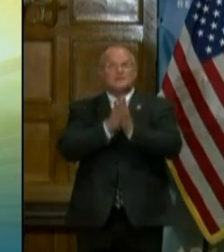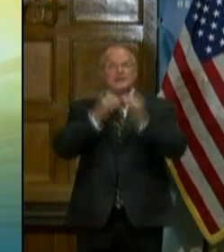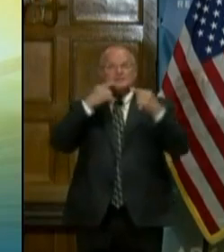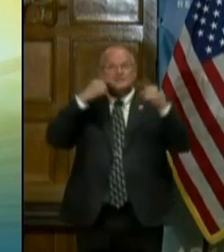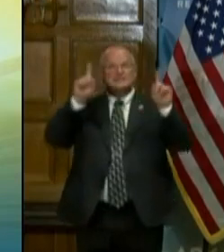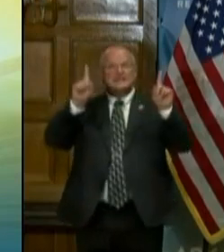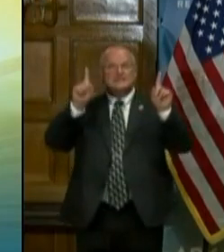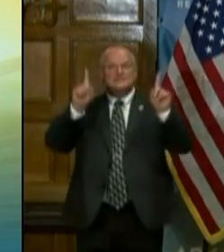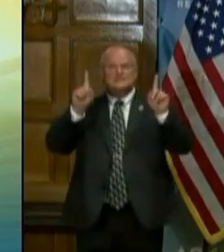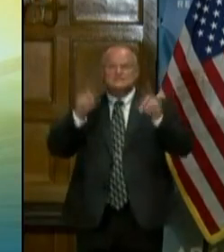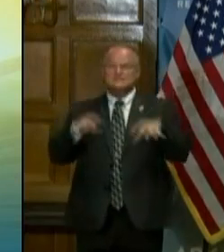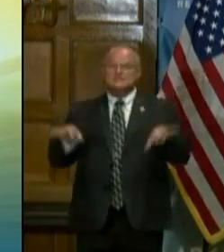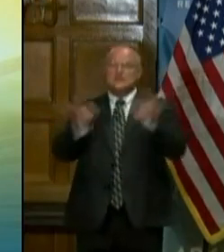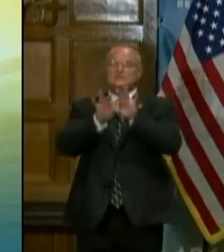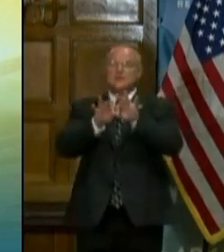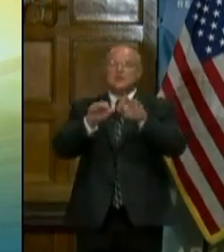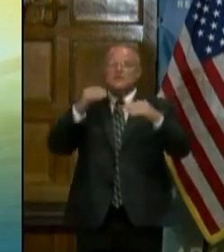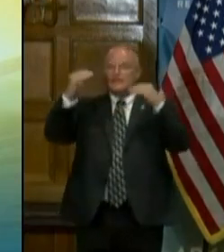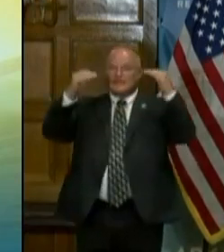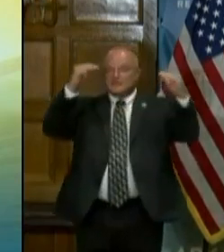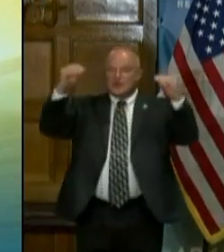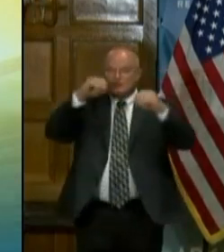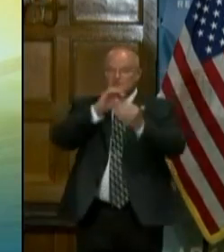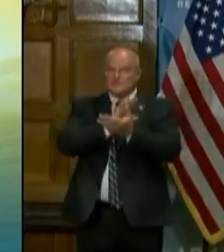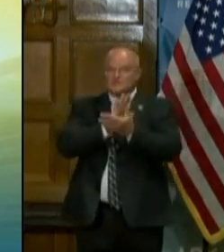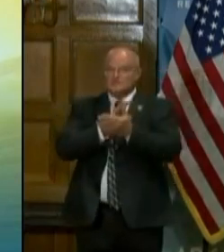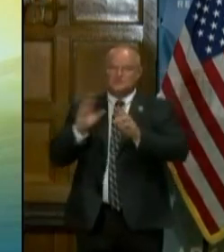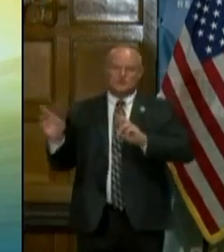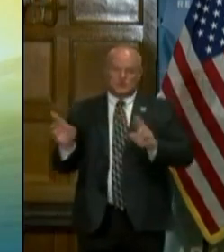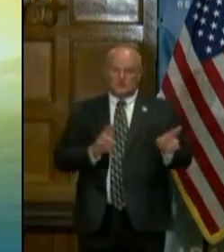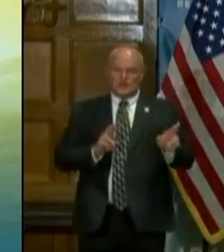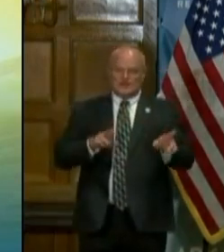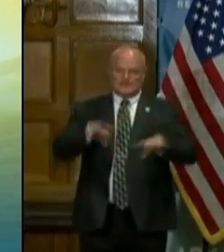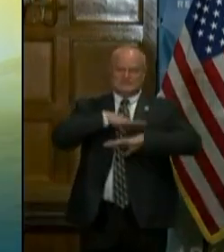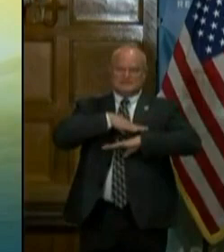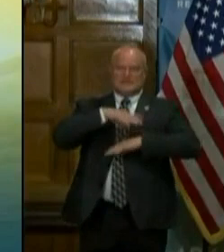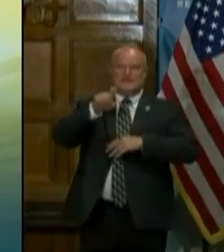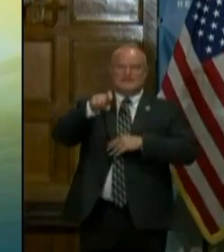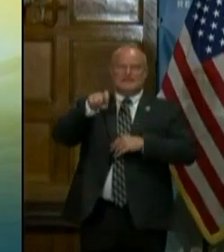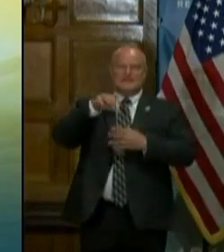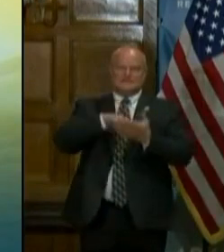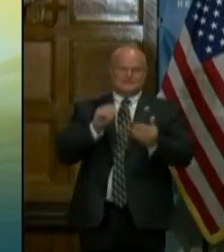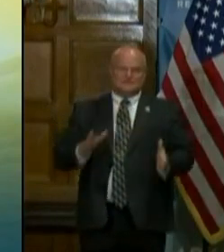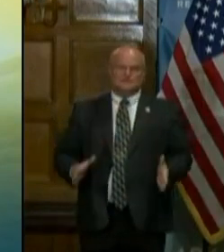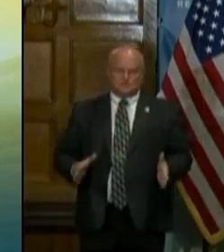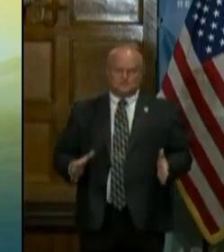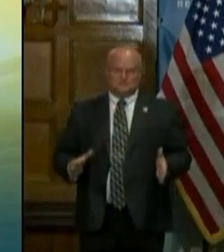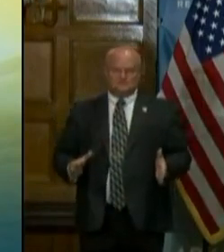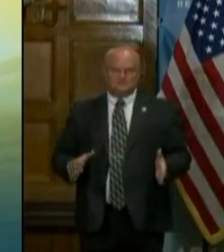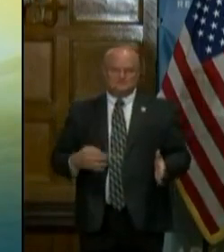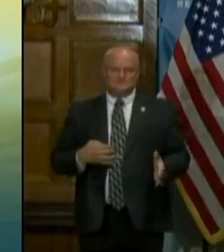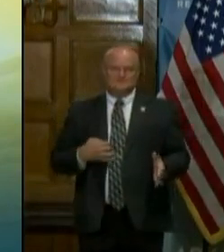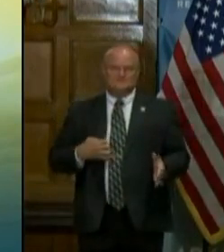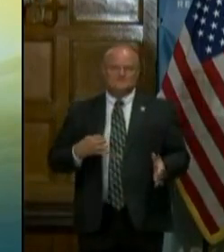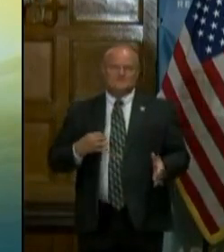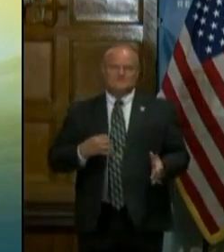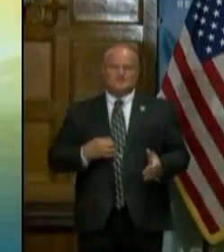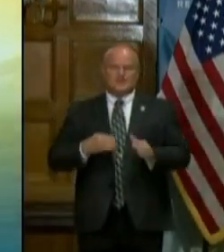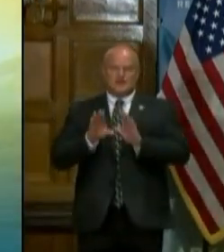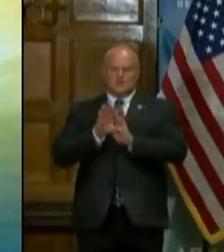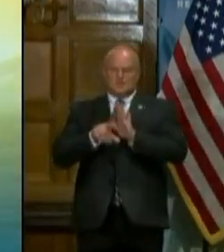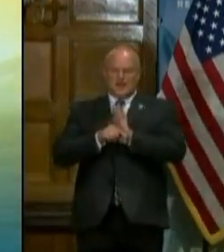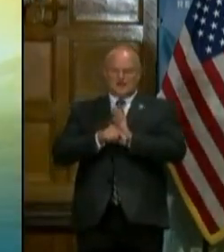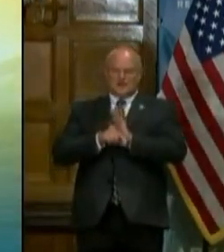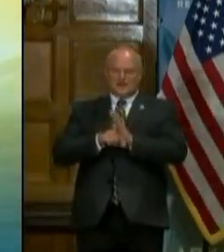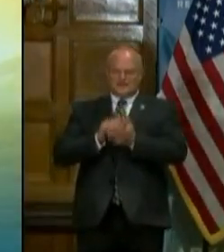however, it is equally imperative that the adults in the schools are fully prepared to meet the needs of students. As a little background on